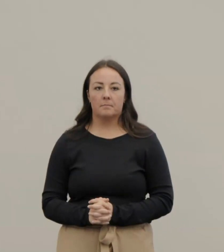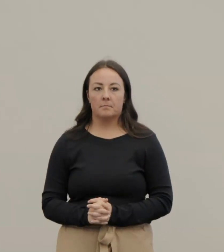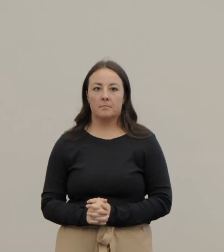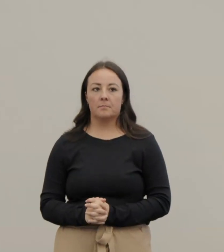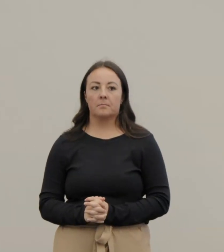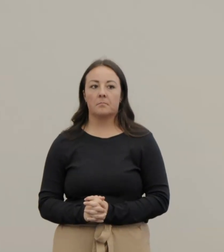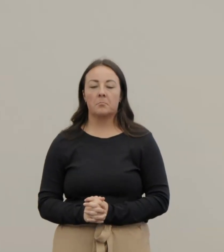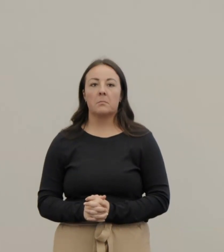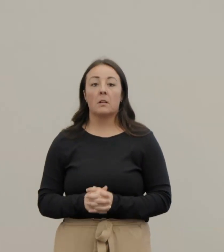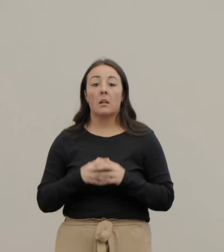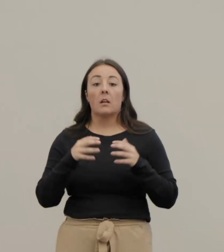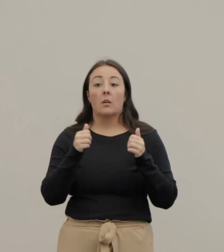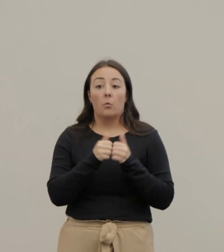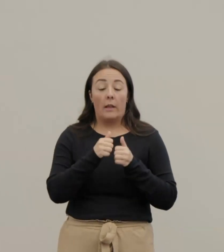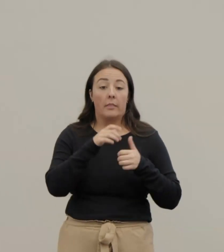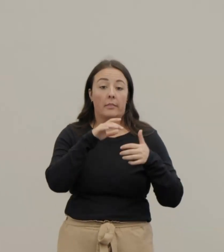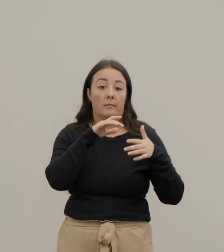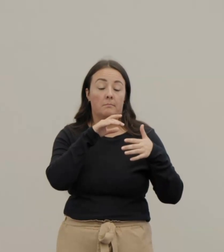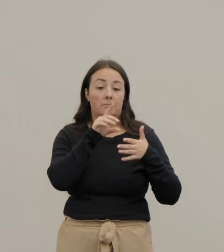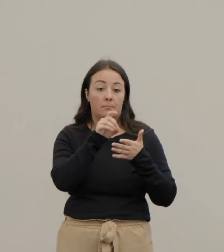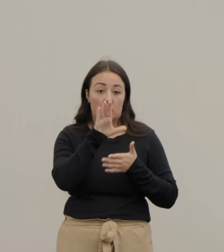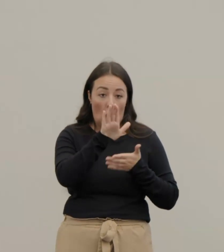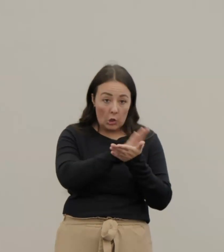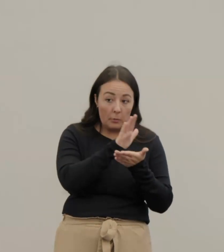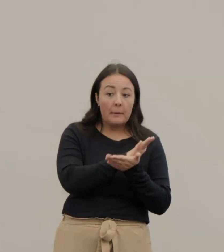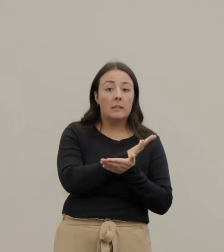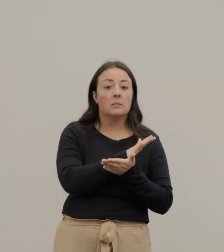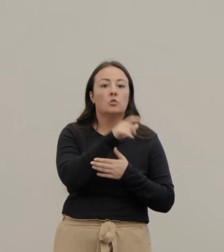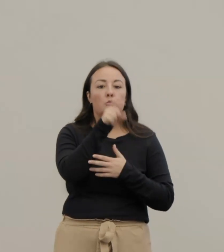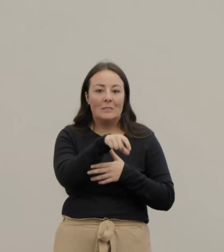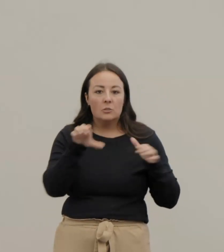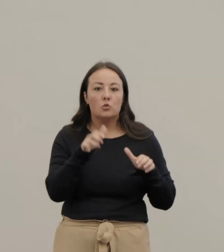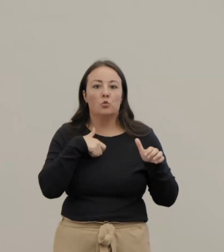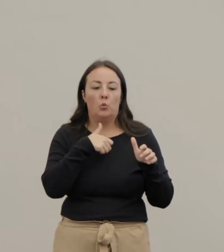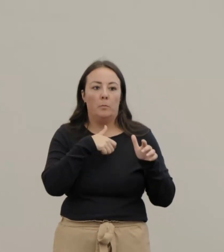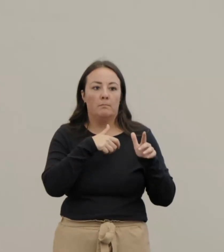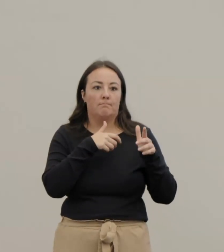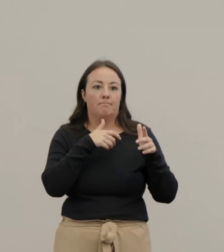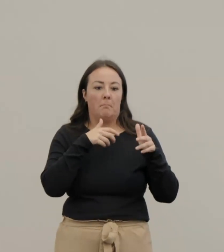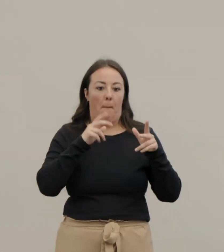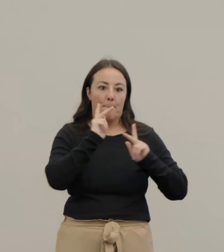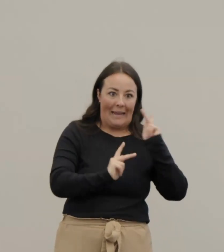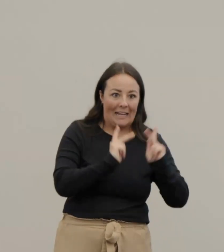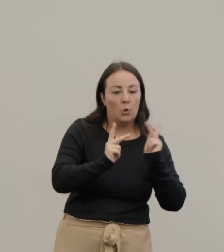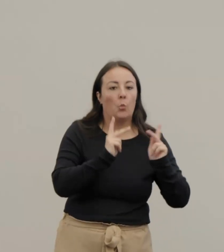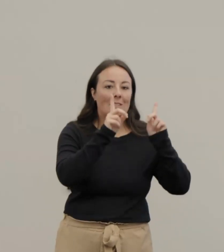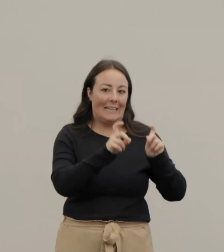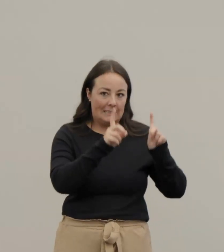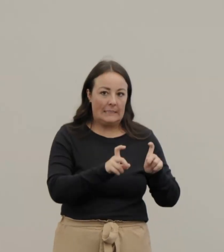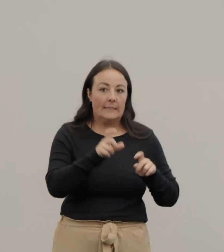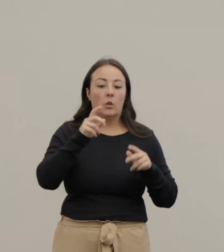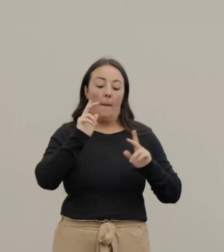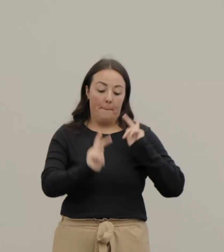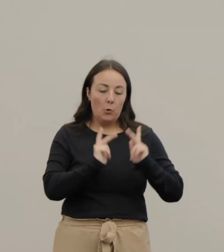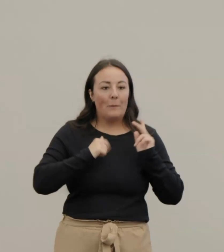So with documents, with web content, all of it, you need to do manual testing. You need to have humans investigate